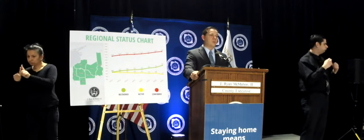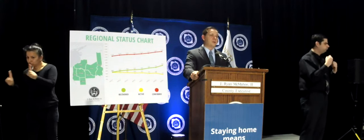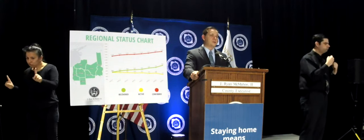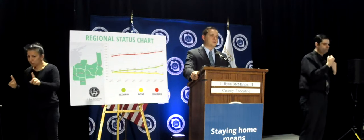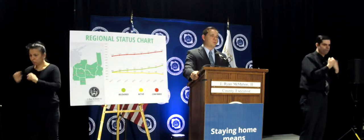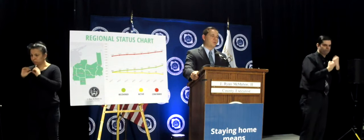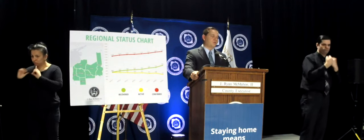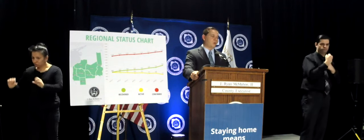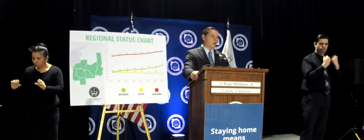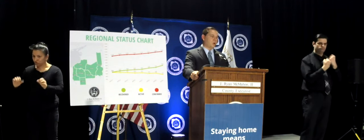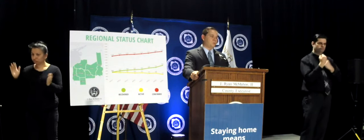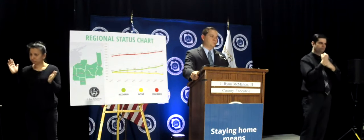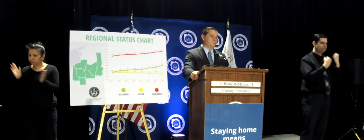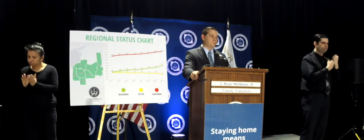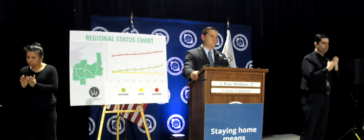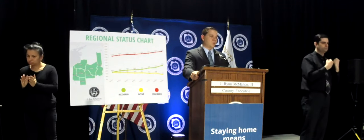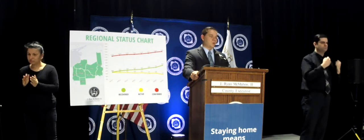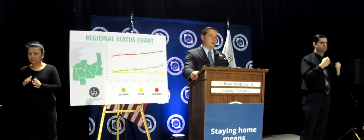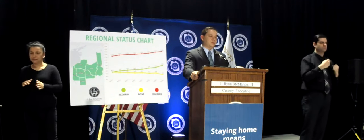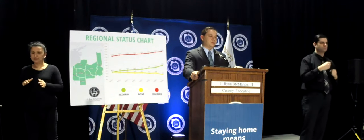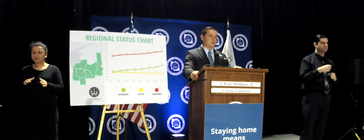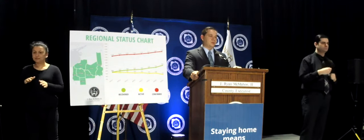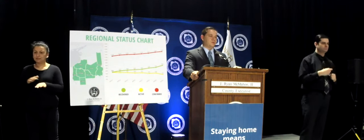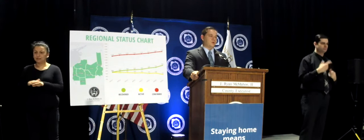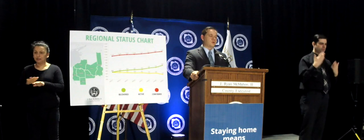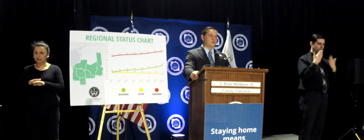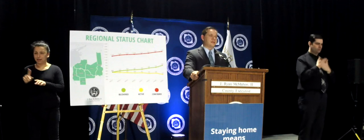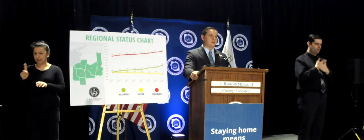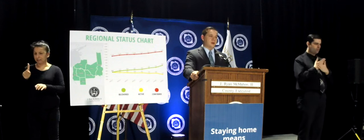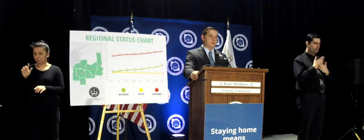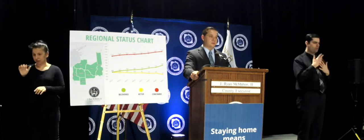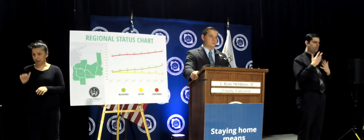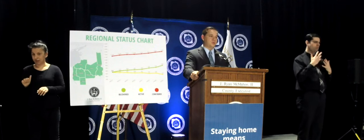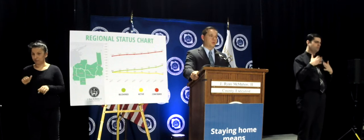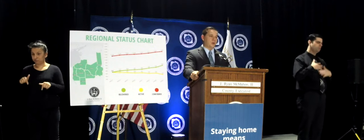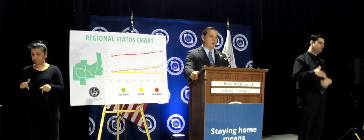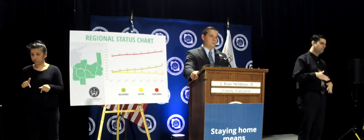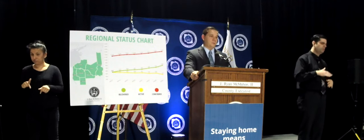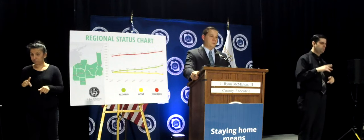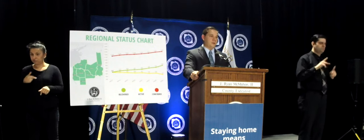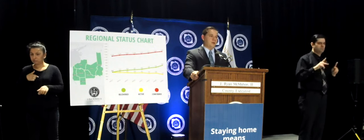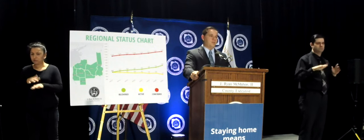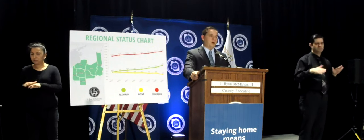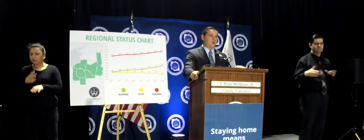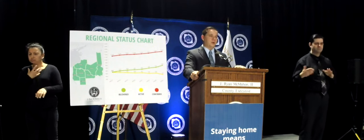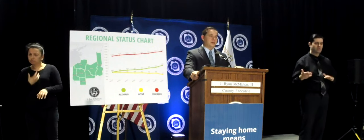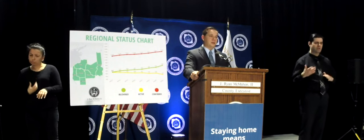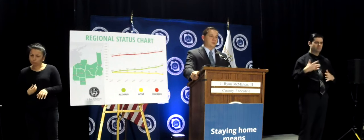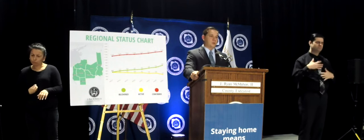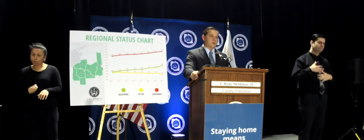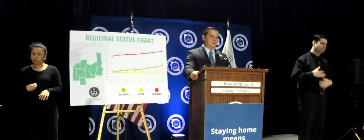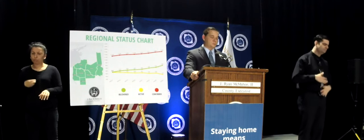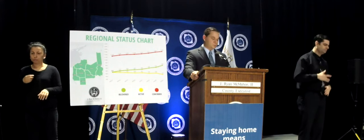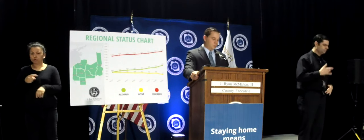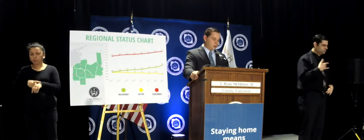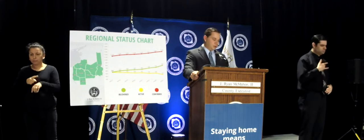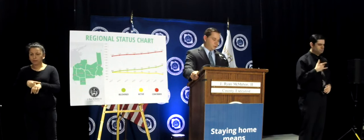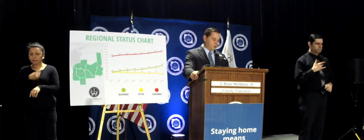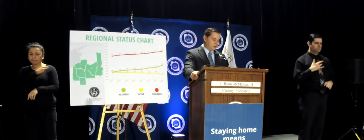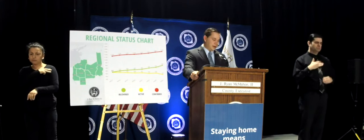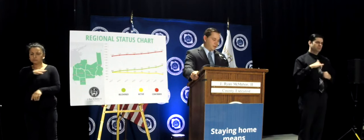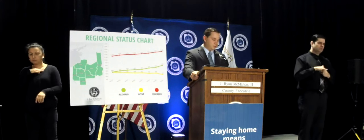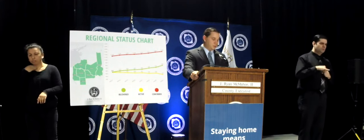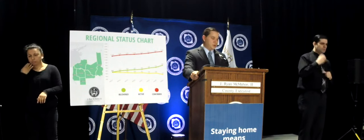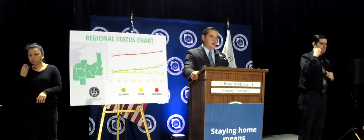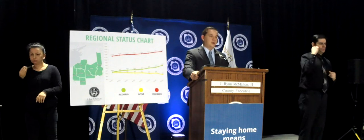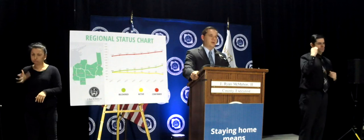dark moments moving forward with folks leaving us too early. But we're getting through this. We're getting through